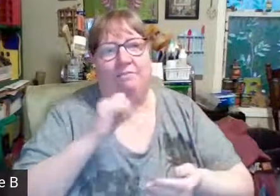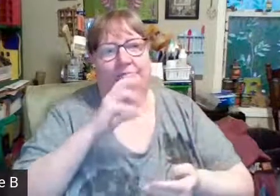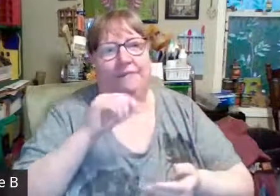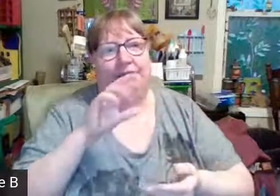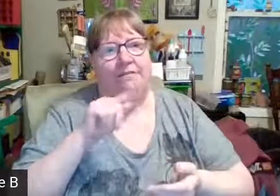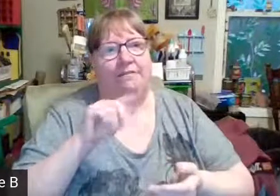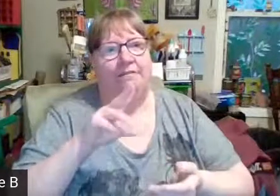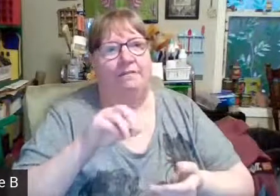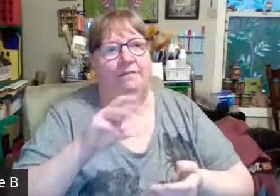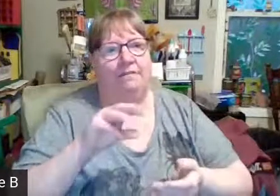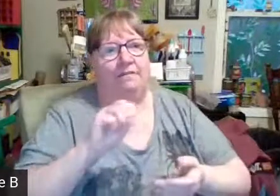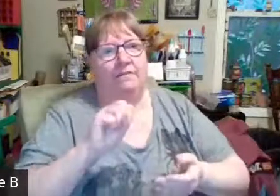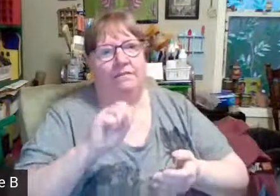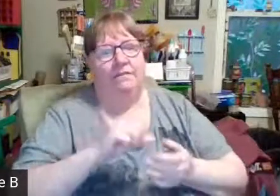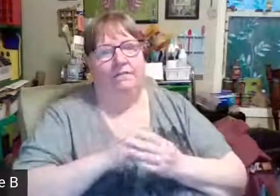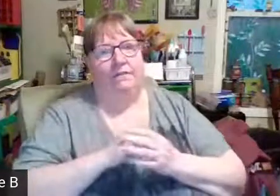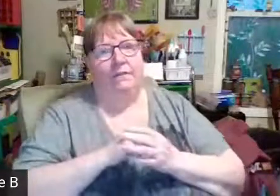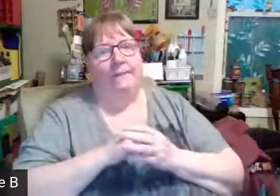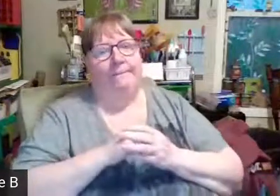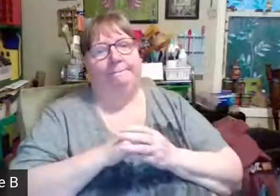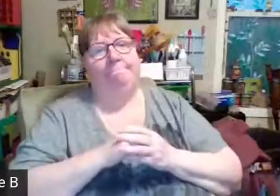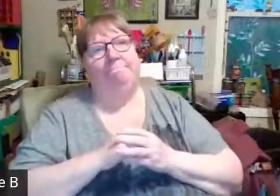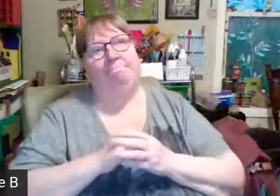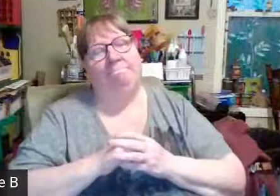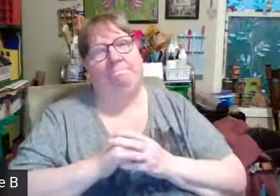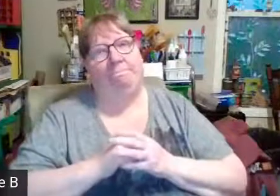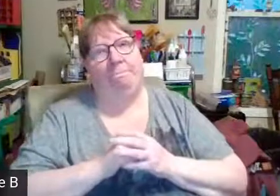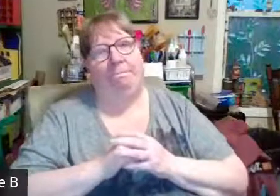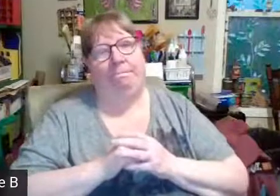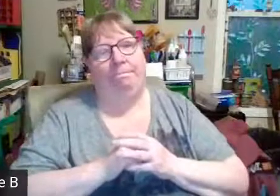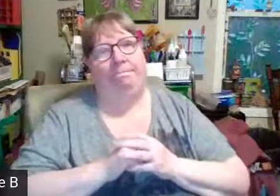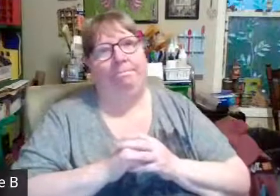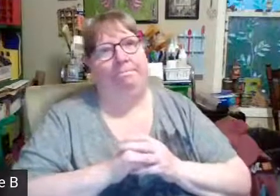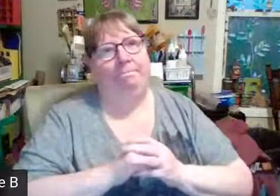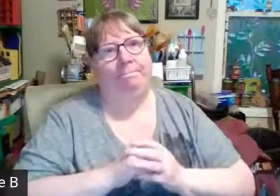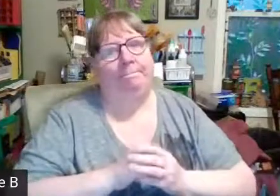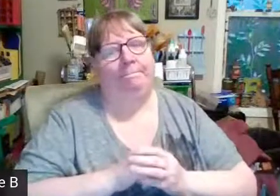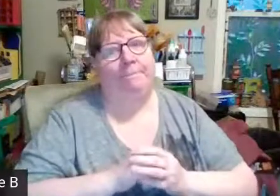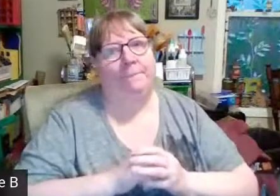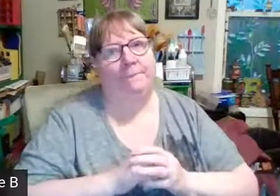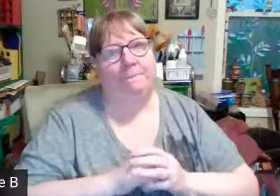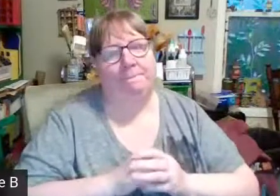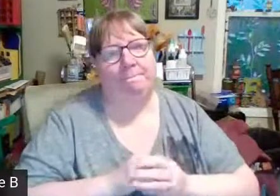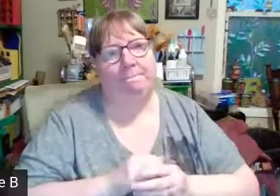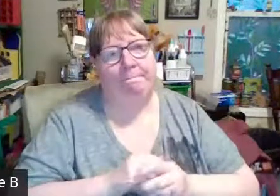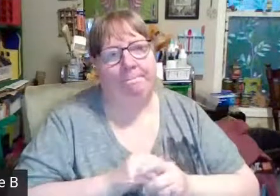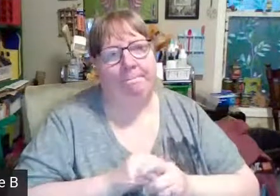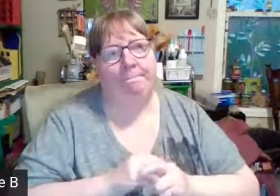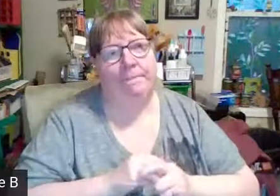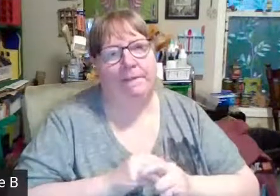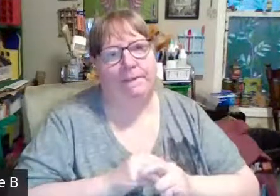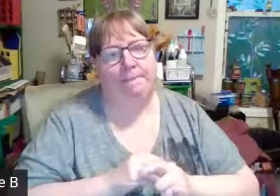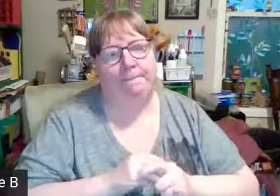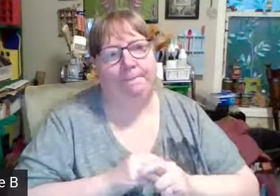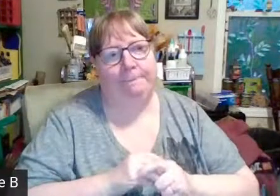Amazon and that total comes to be within our dollar amount, that I'm probably not also sending